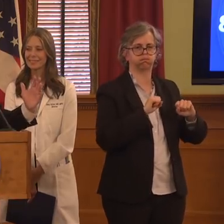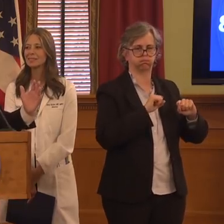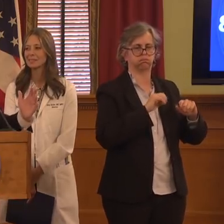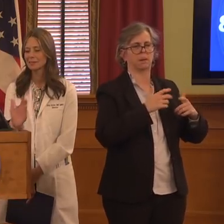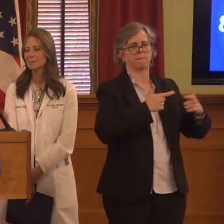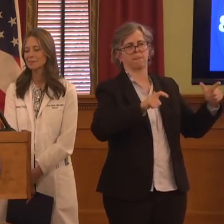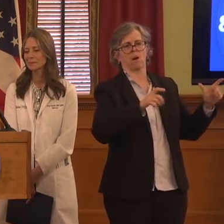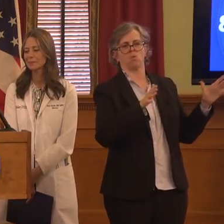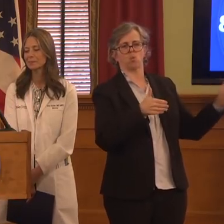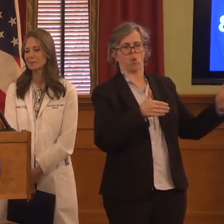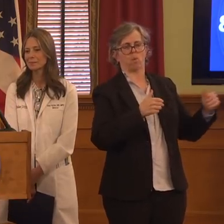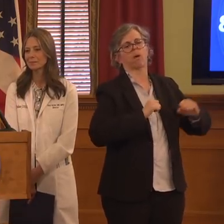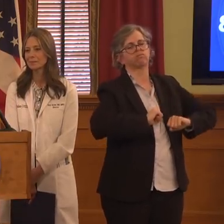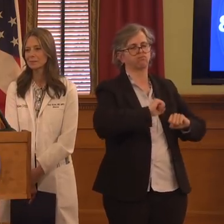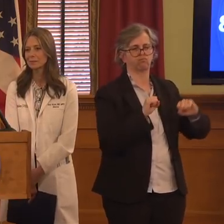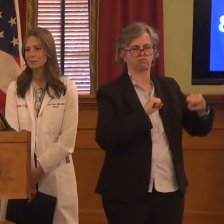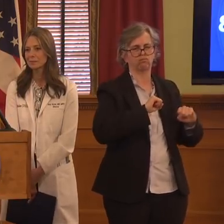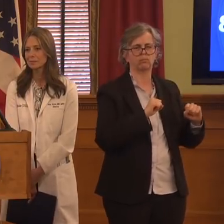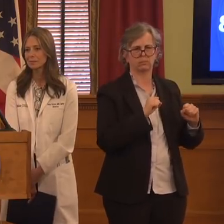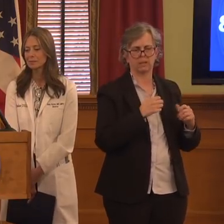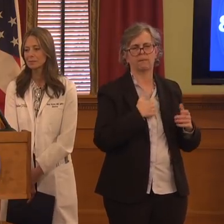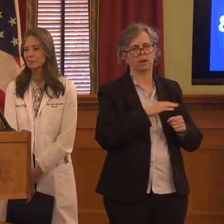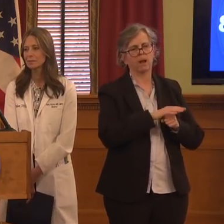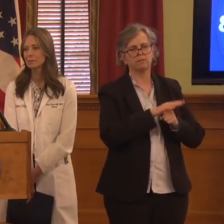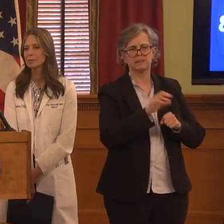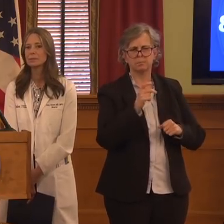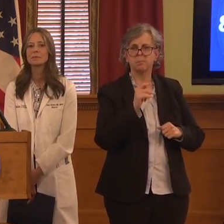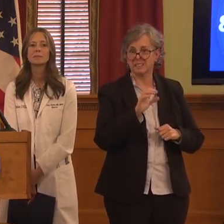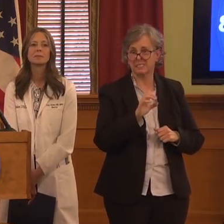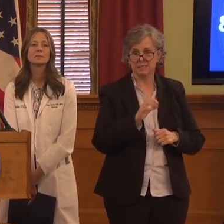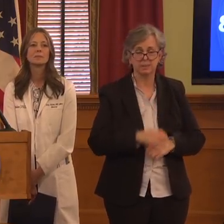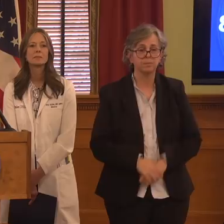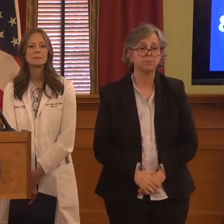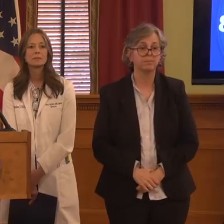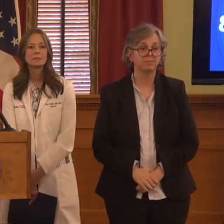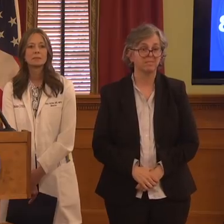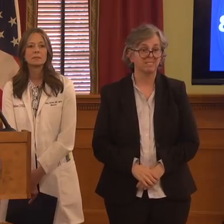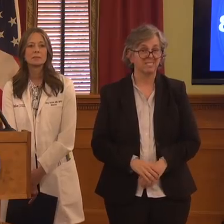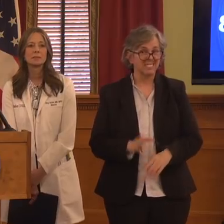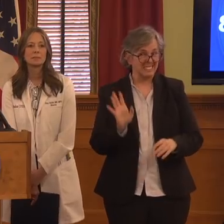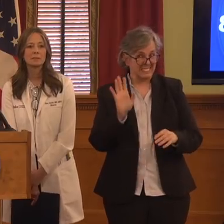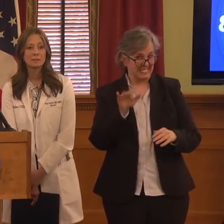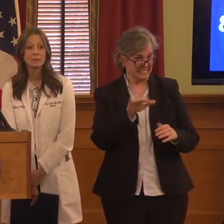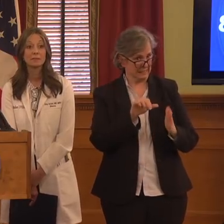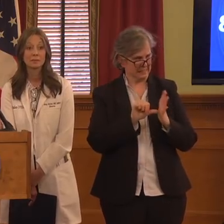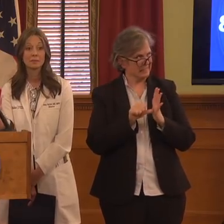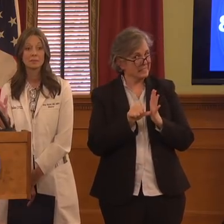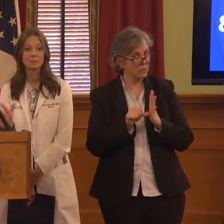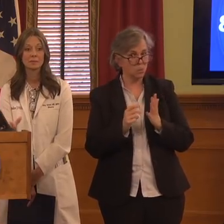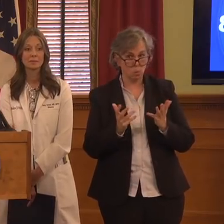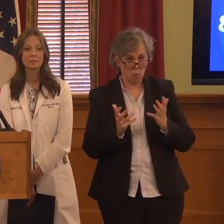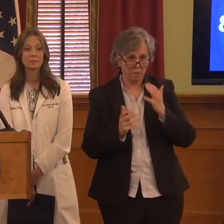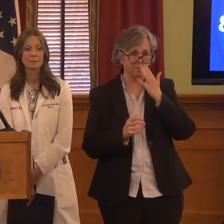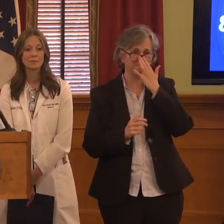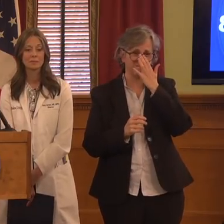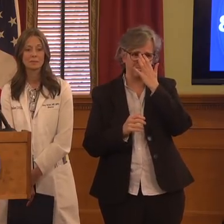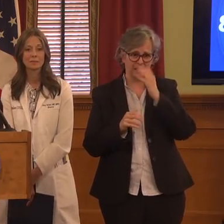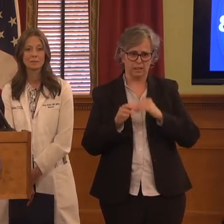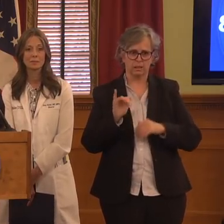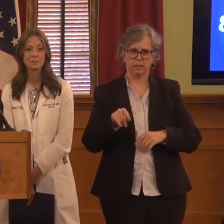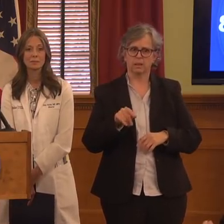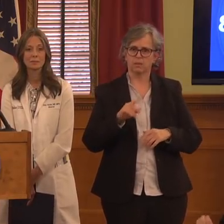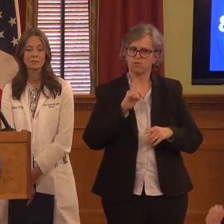large space. And again, I would emphasize that what we're looking as we go through this